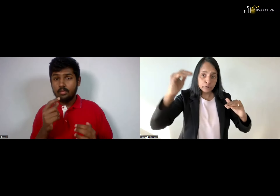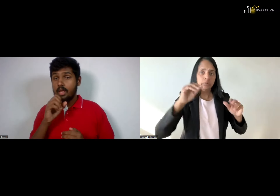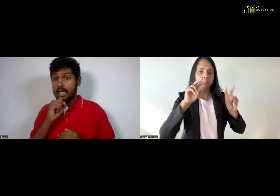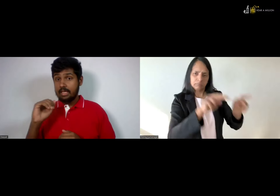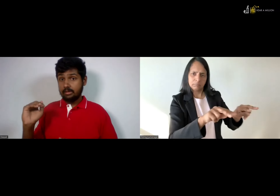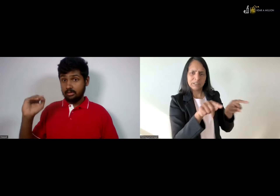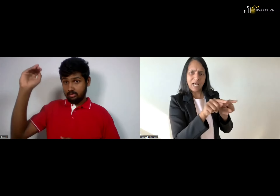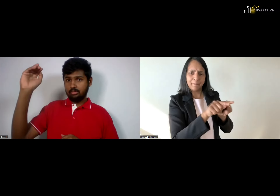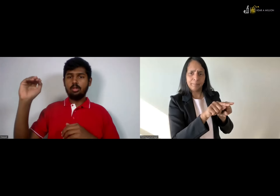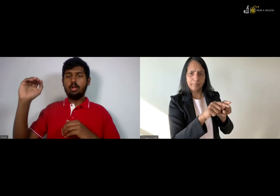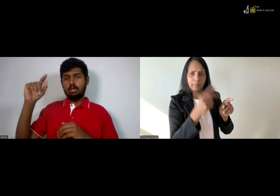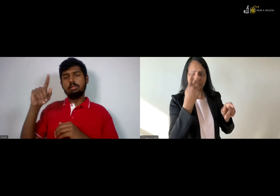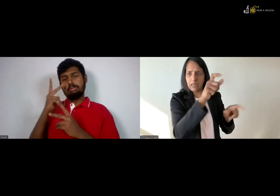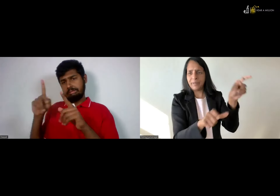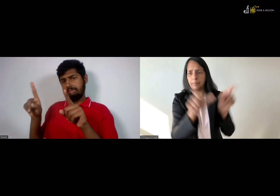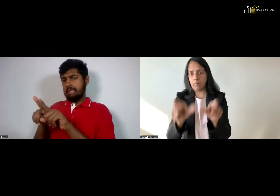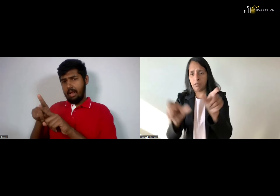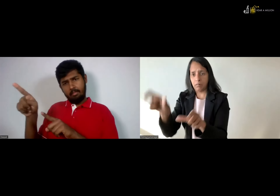at their children.